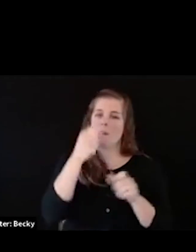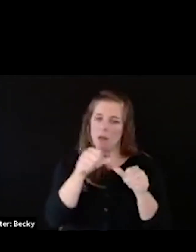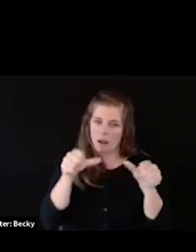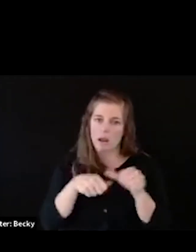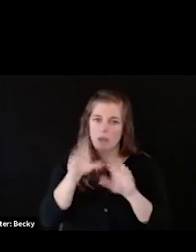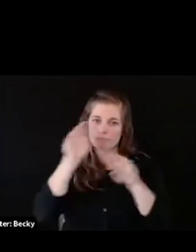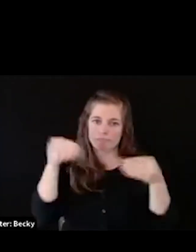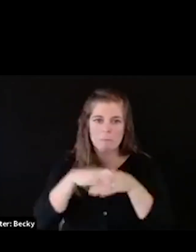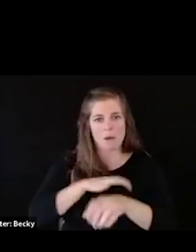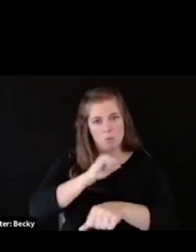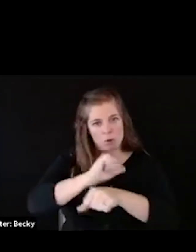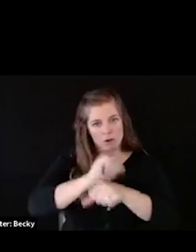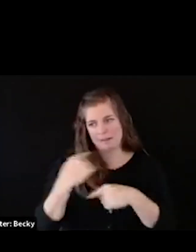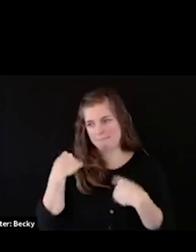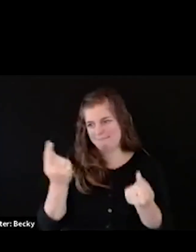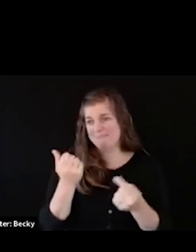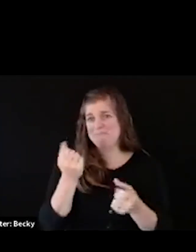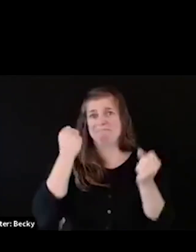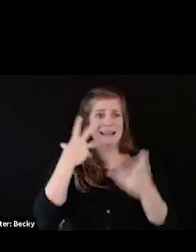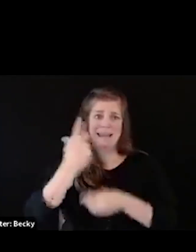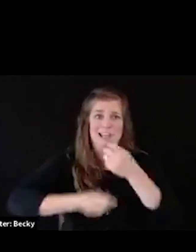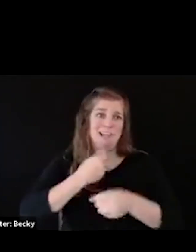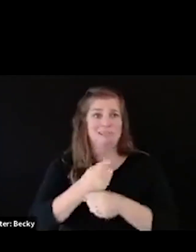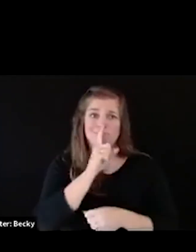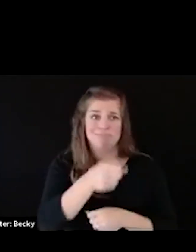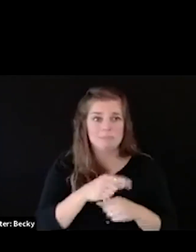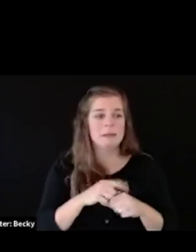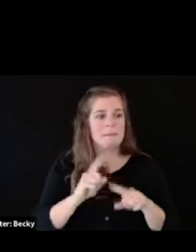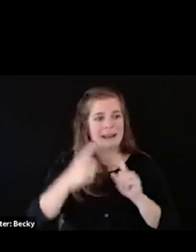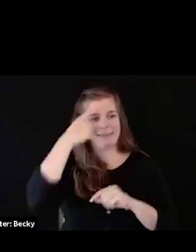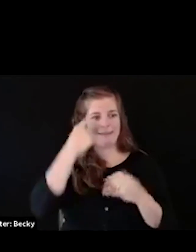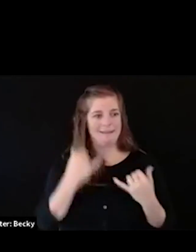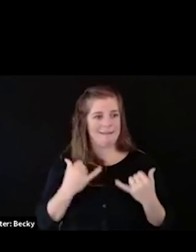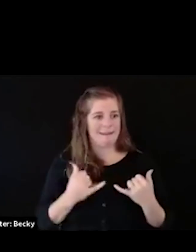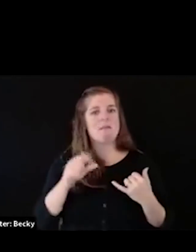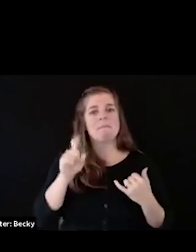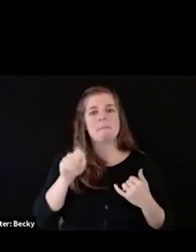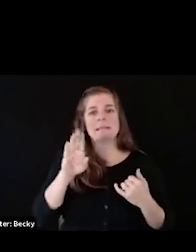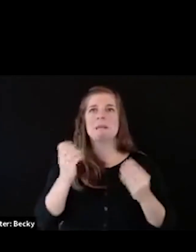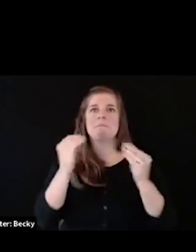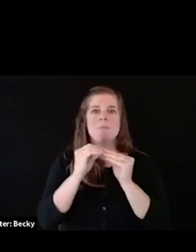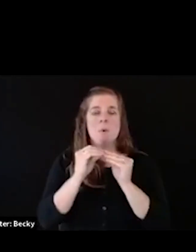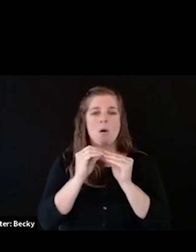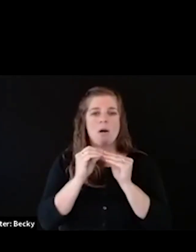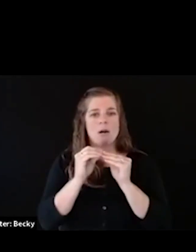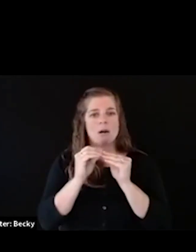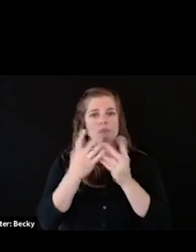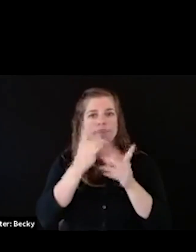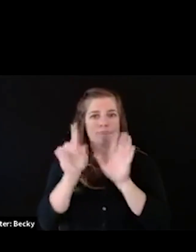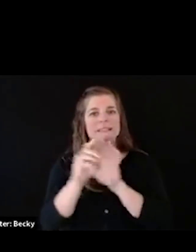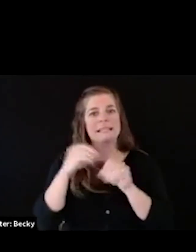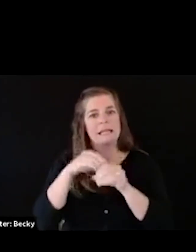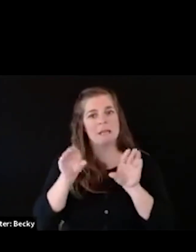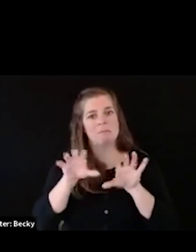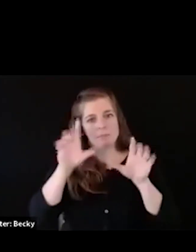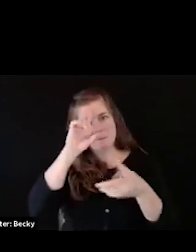in my work in the last many years, really, but I think it needs to be more front and center in the movement, is we need to talk about